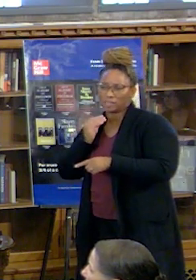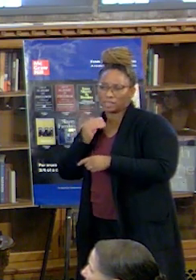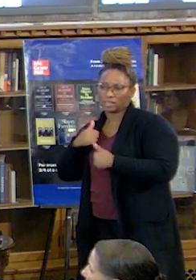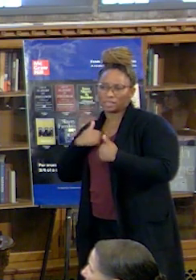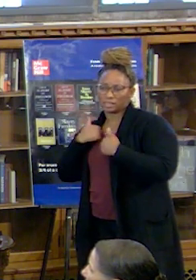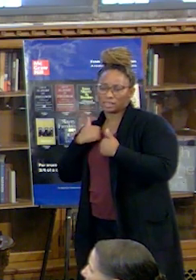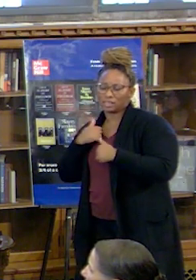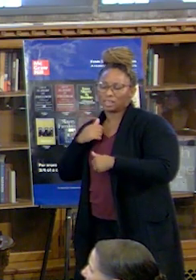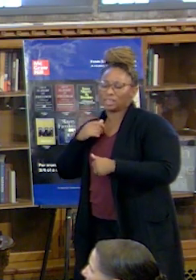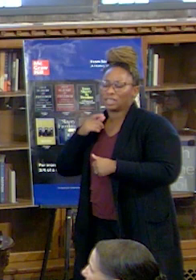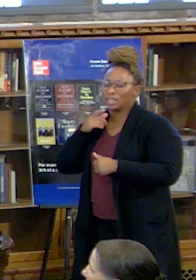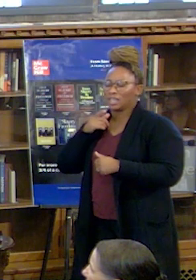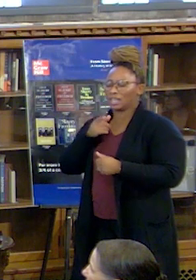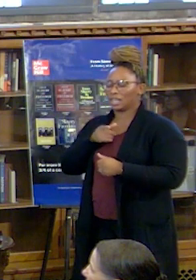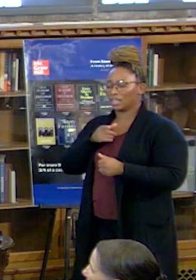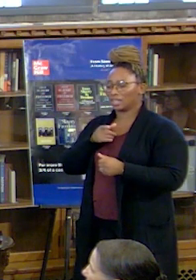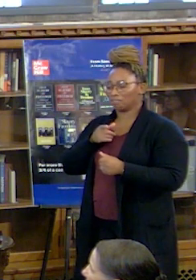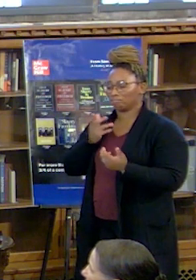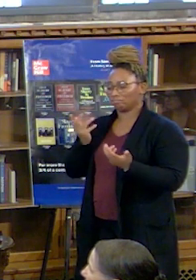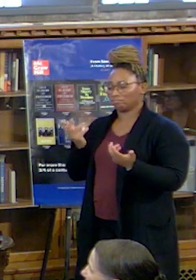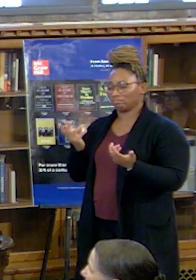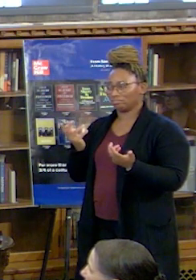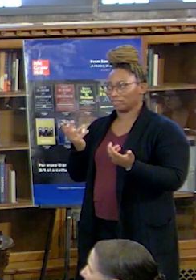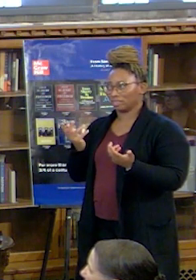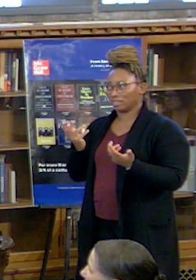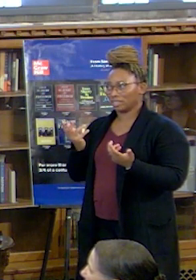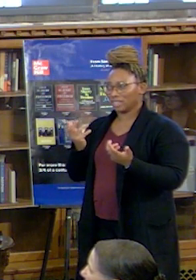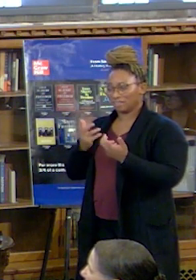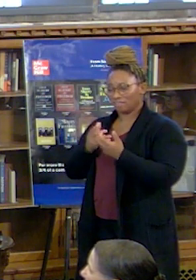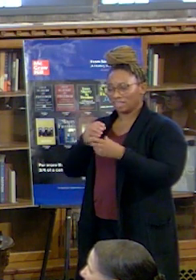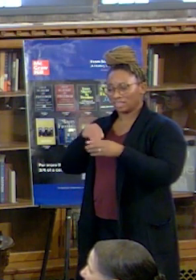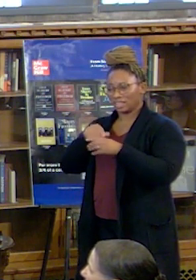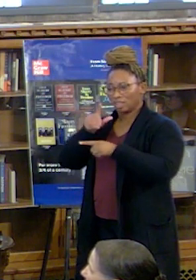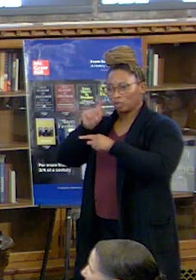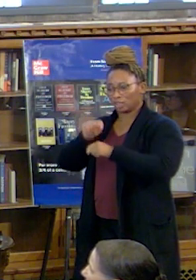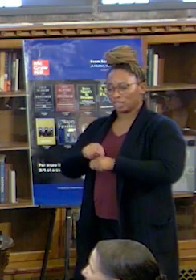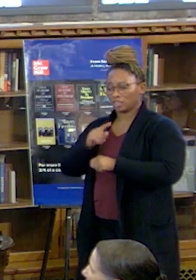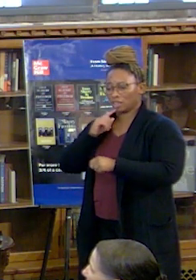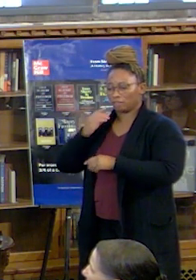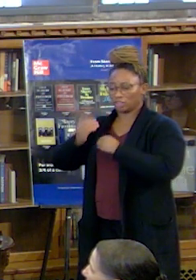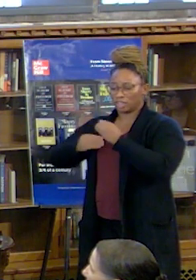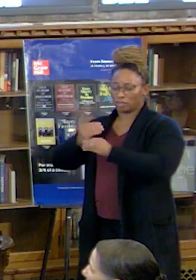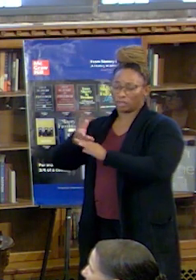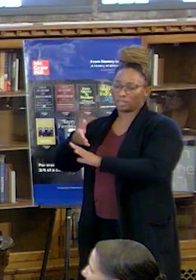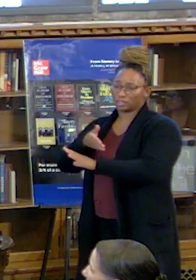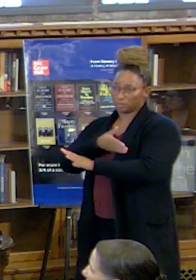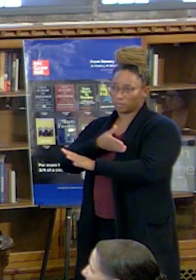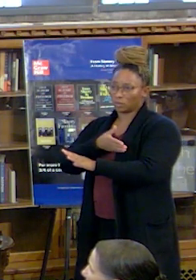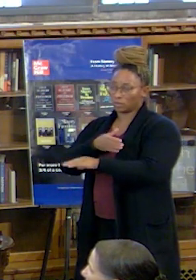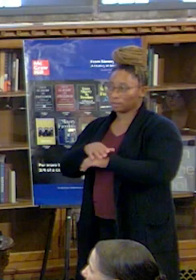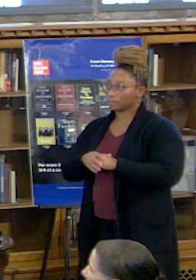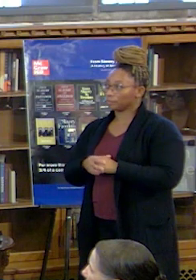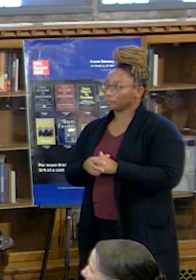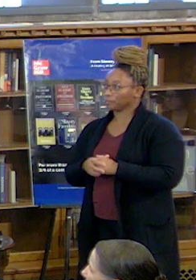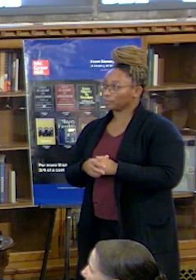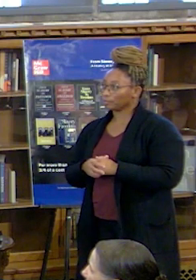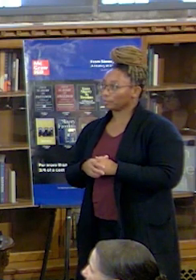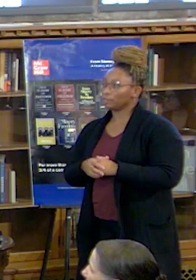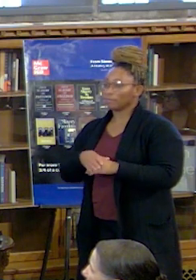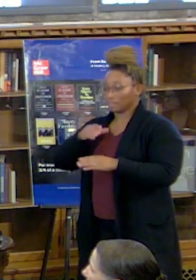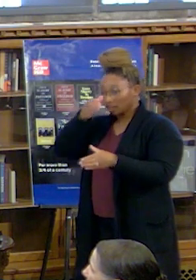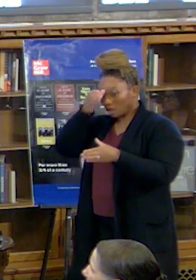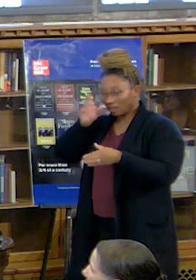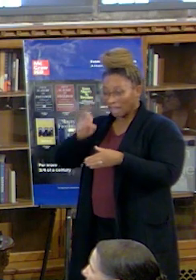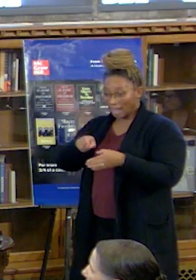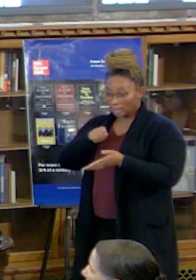in this respect he continued he fits squarely in the tradition of generations before him Scholars who had to write